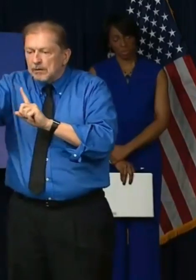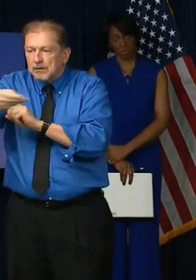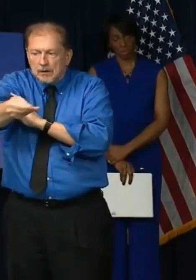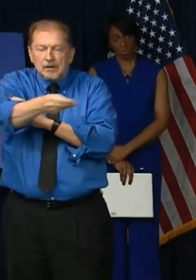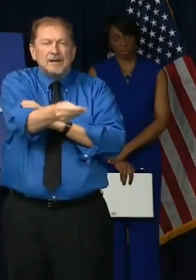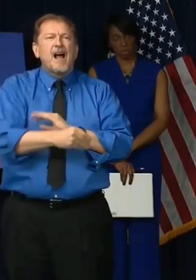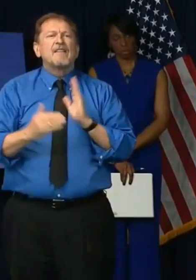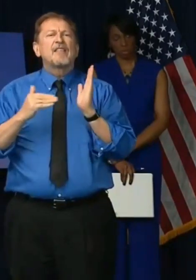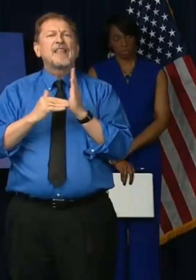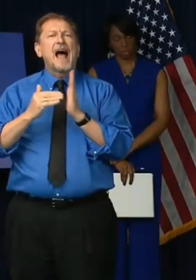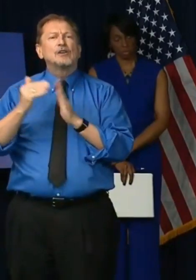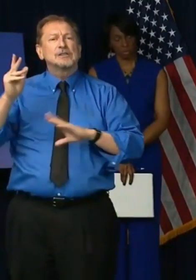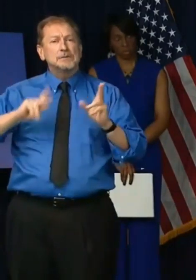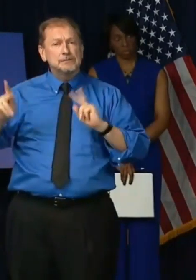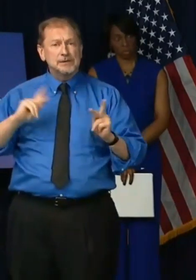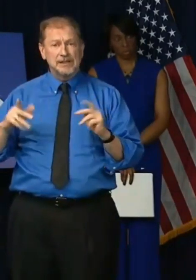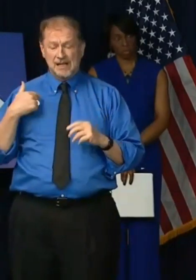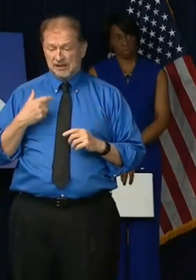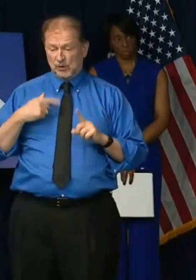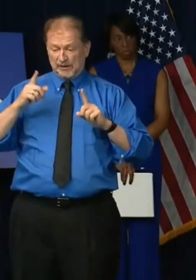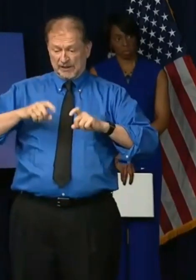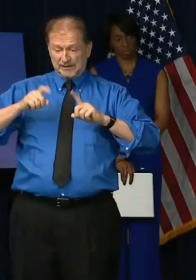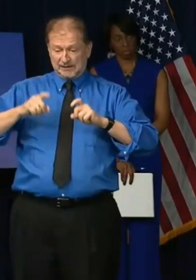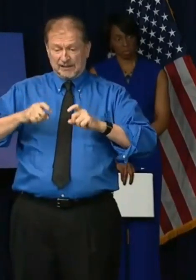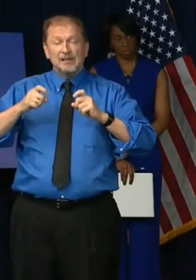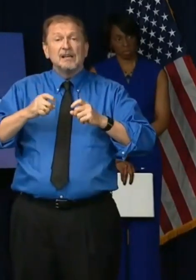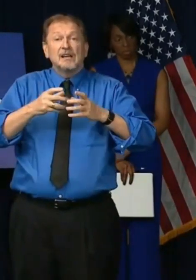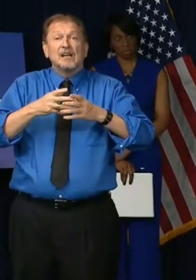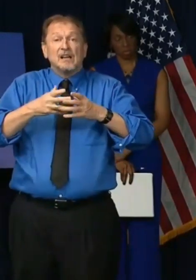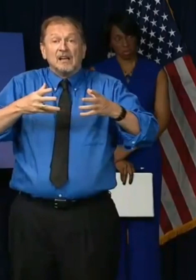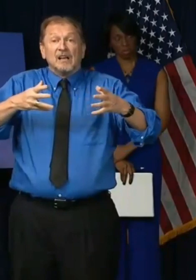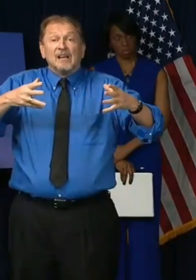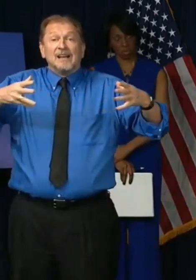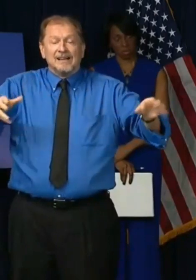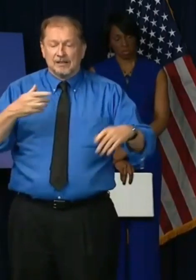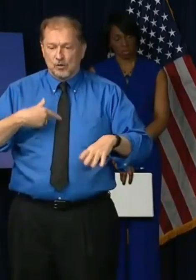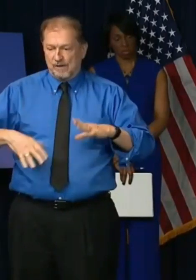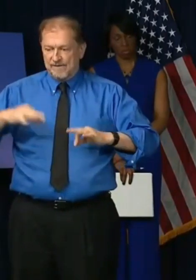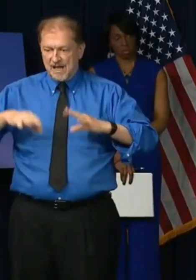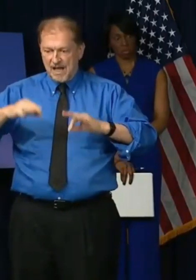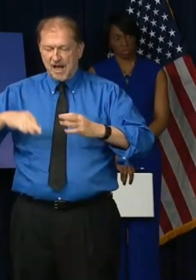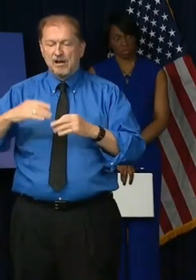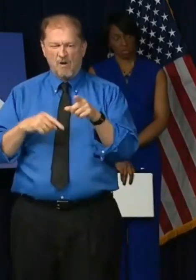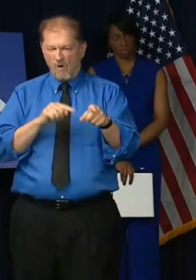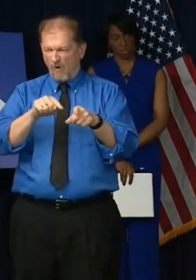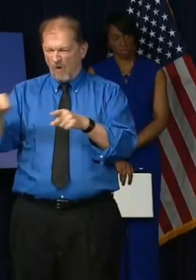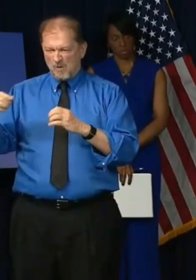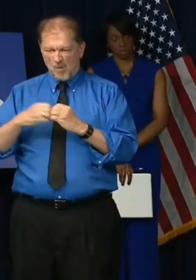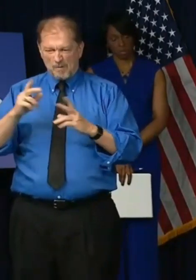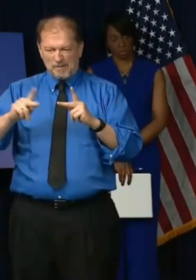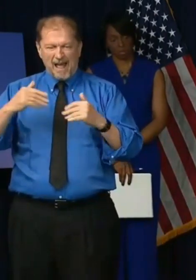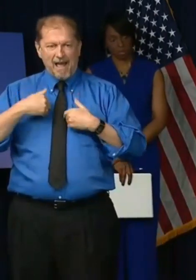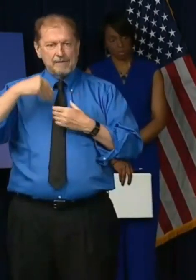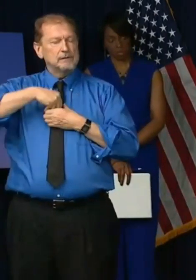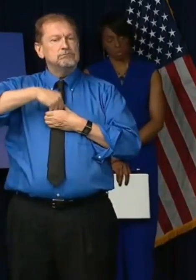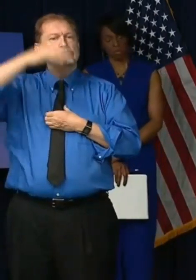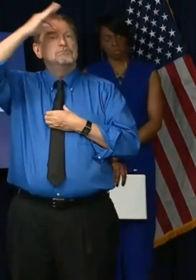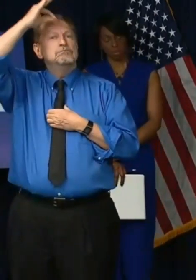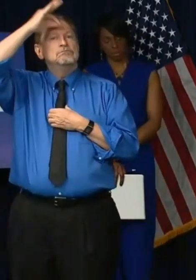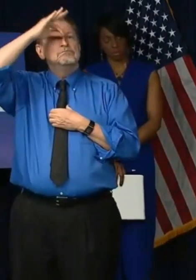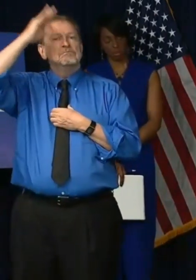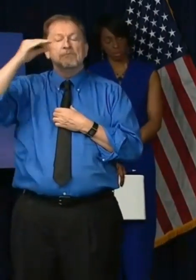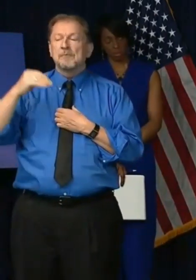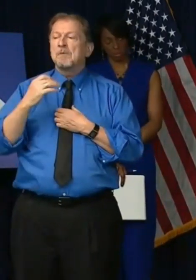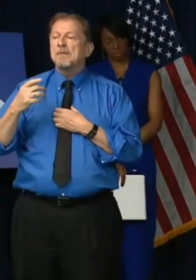people. And as we increase testing, guess what? The number of people you discover who are asymptomatic or maybe had a symptom but didn't think they